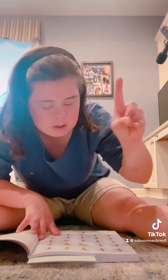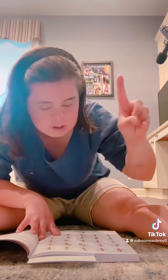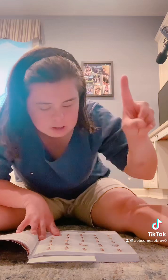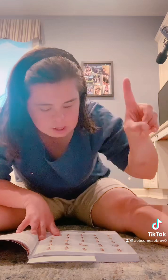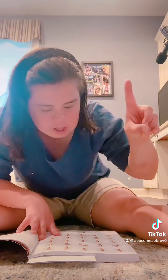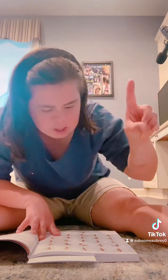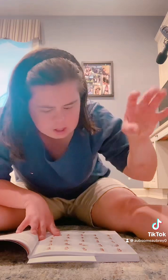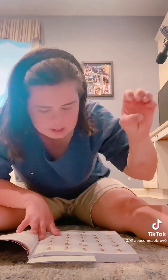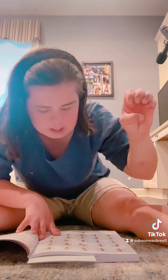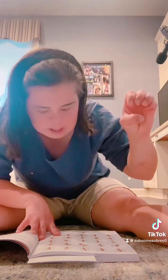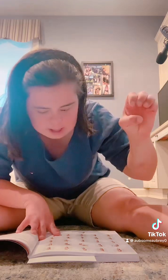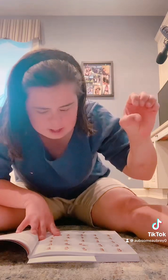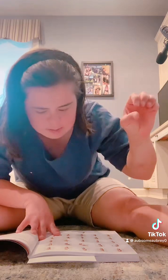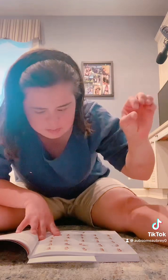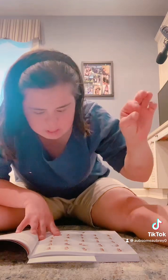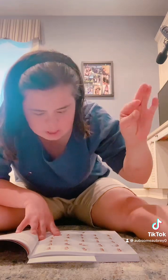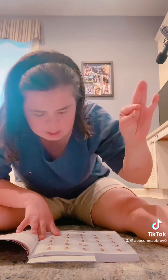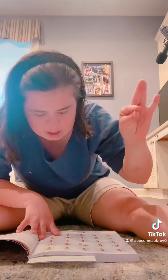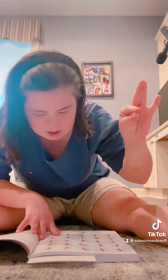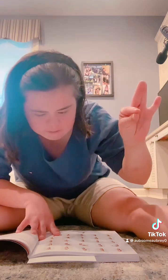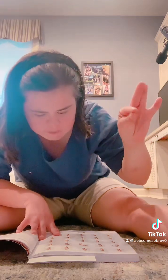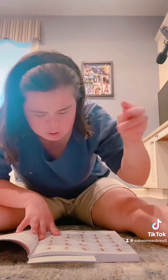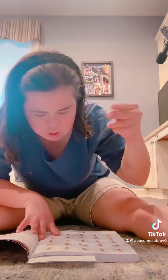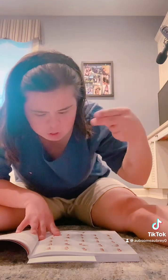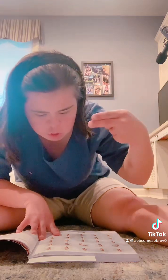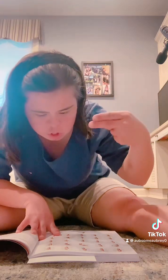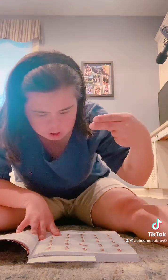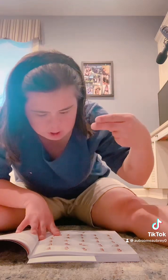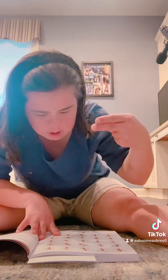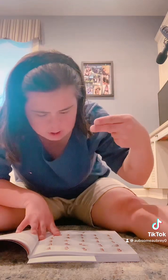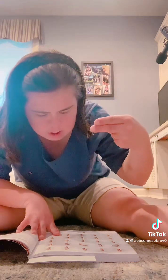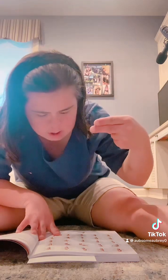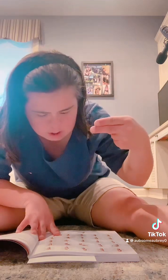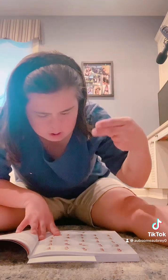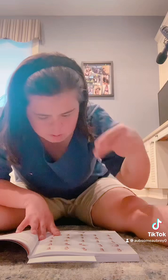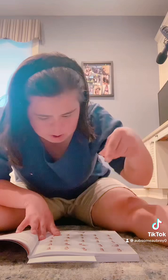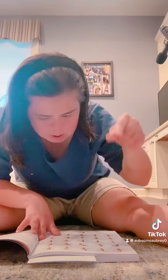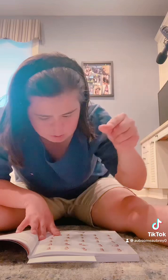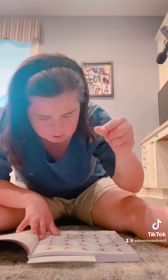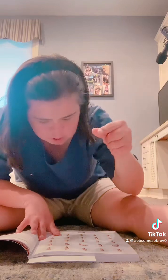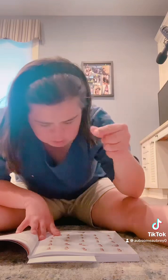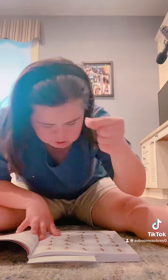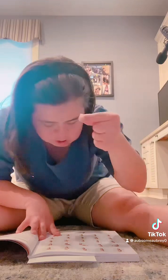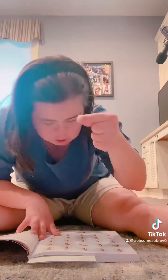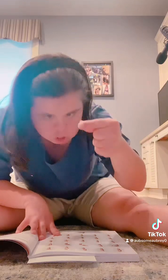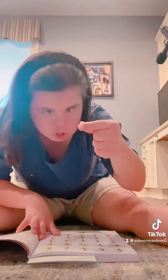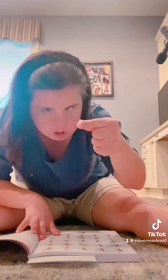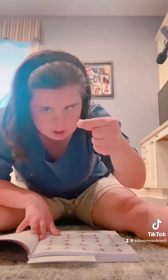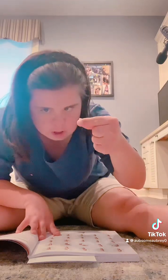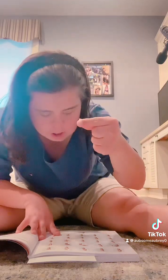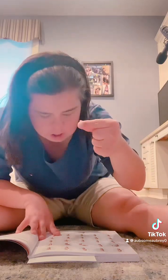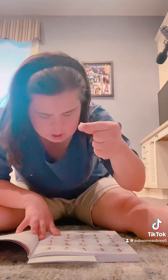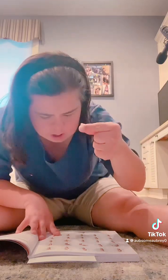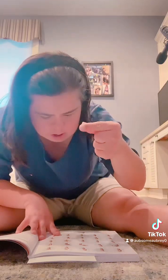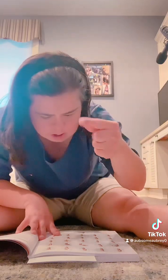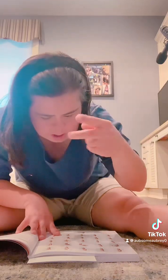D, E, F, G, wait, no, sorry, this is G,